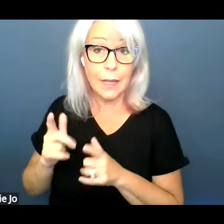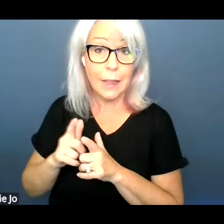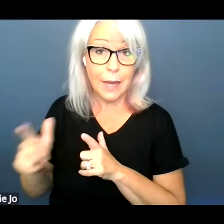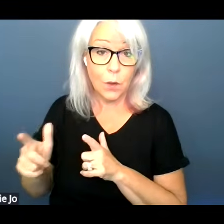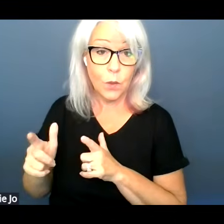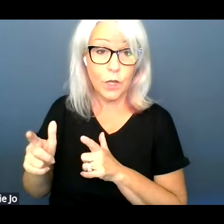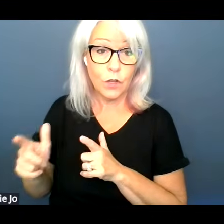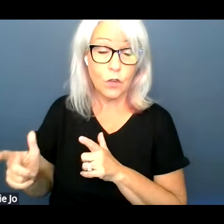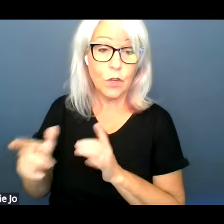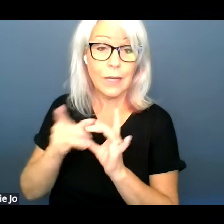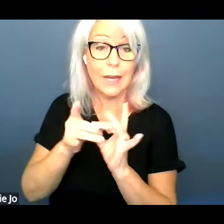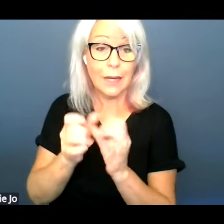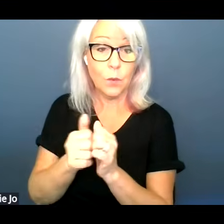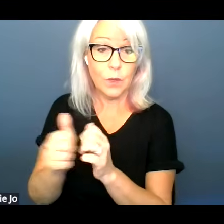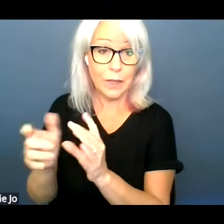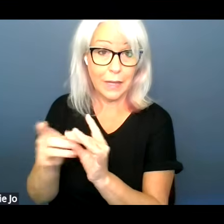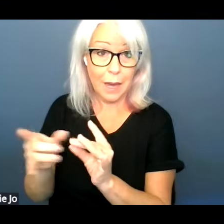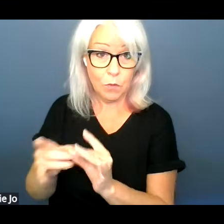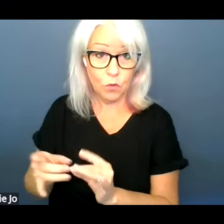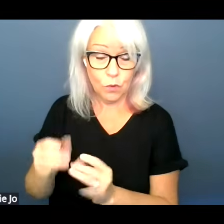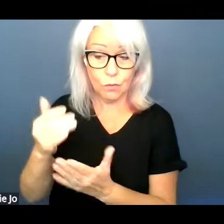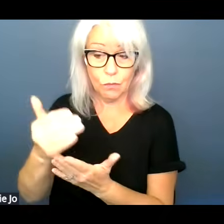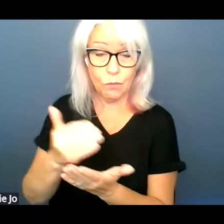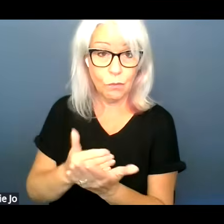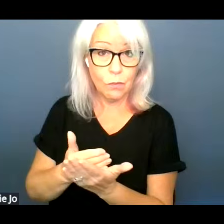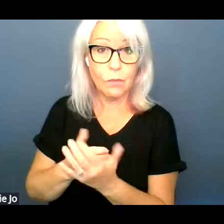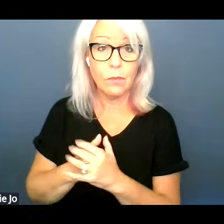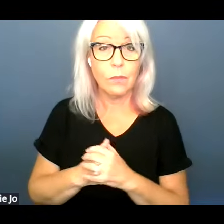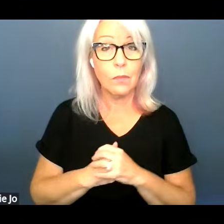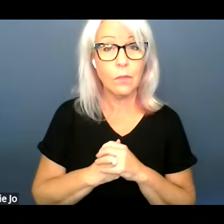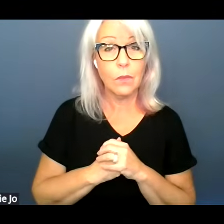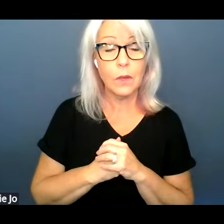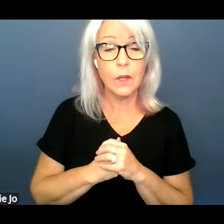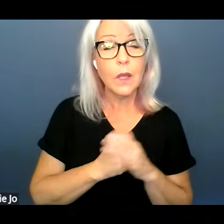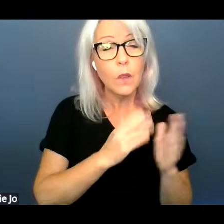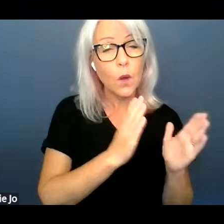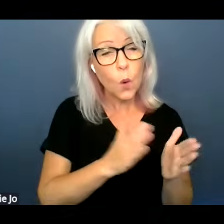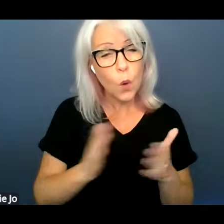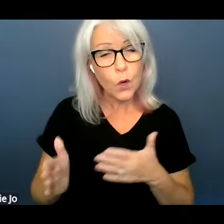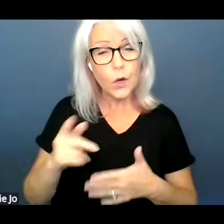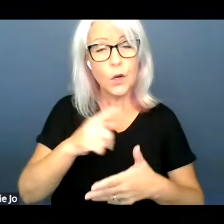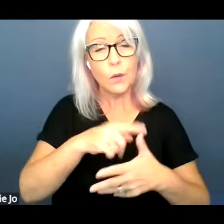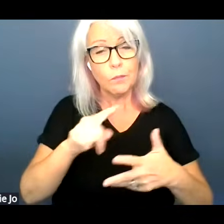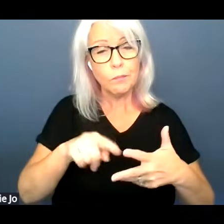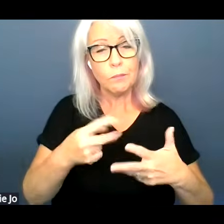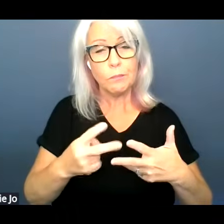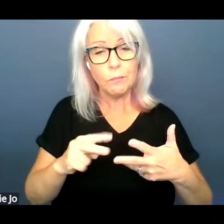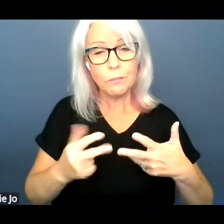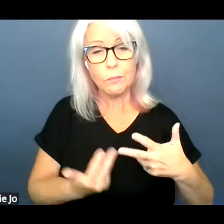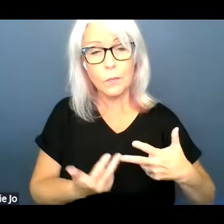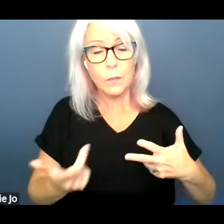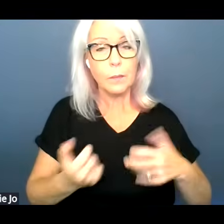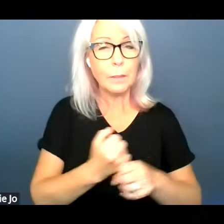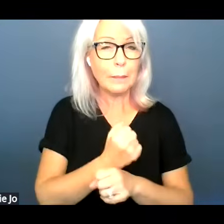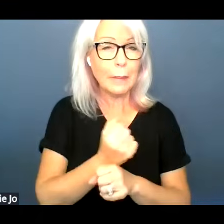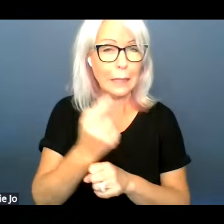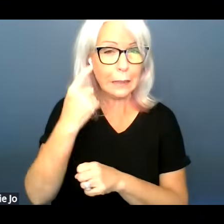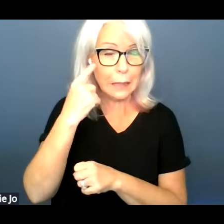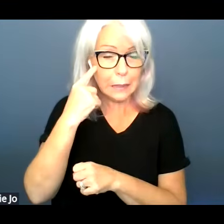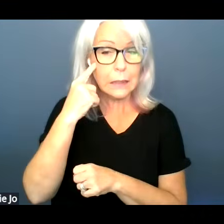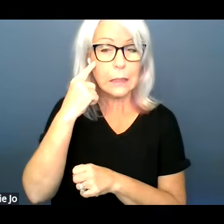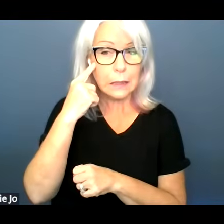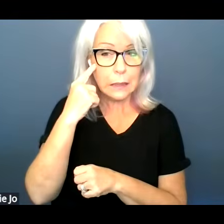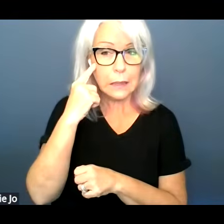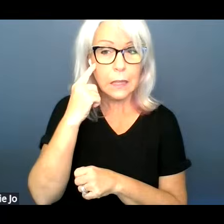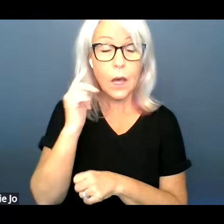then the order makes logical sense of the bullets. And it's also follows the language